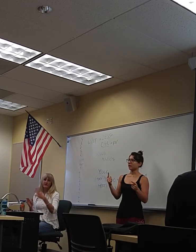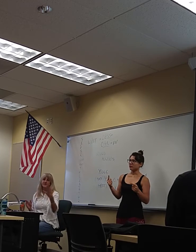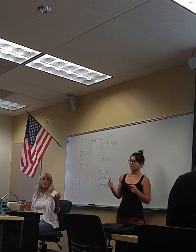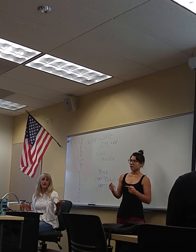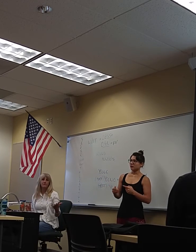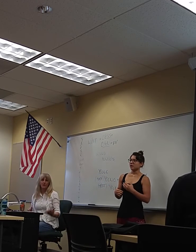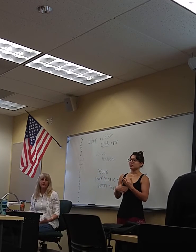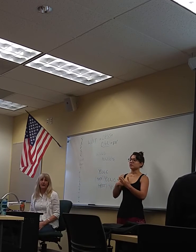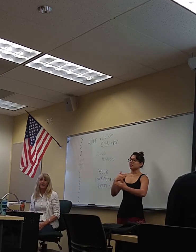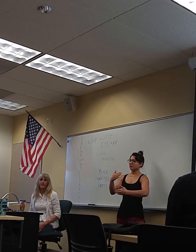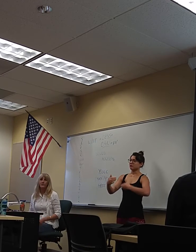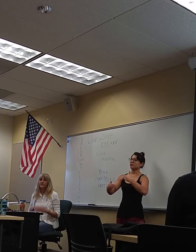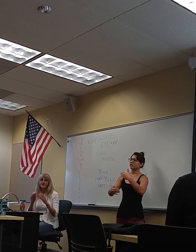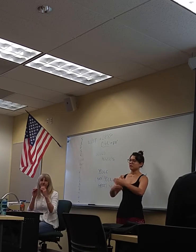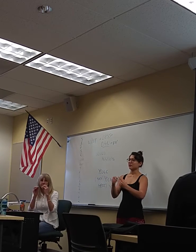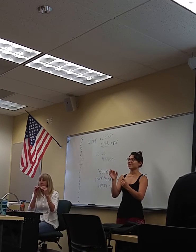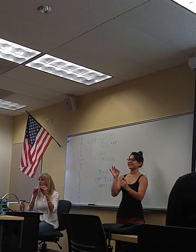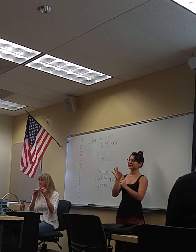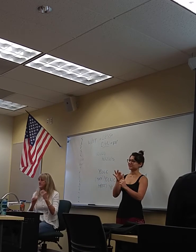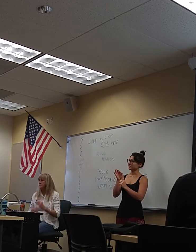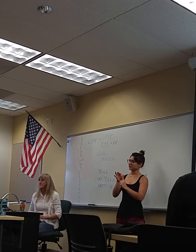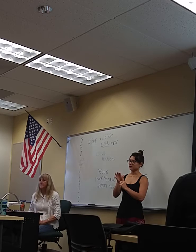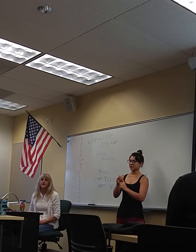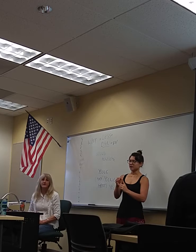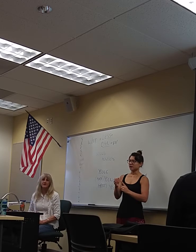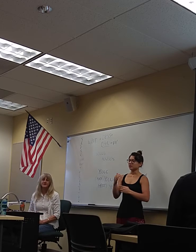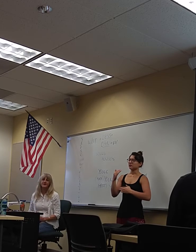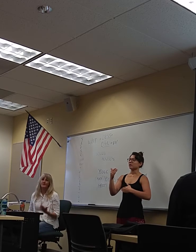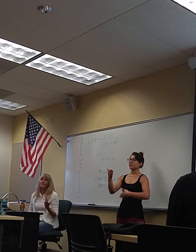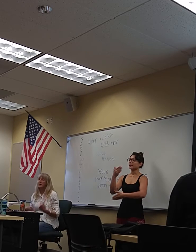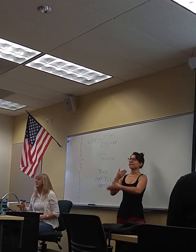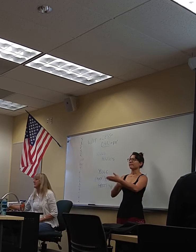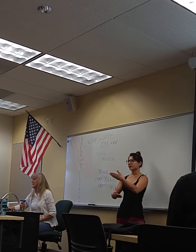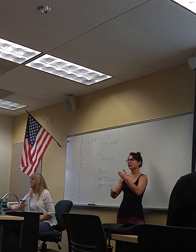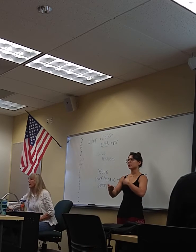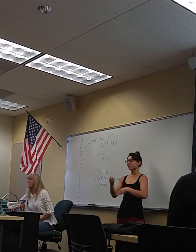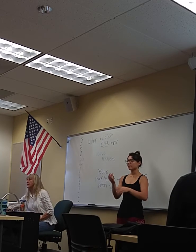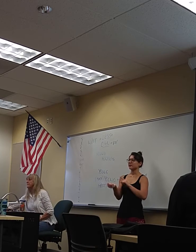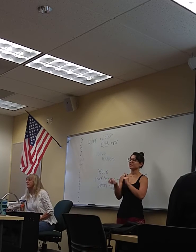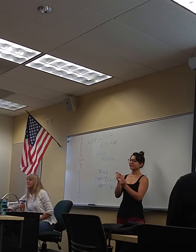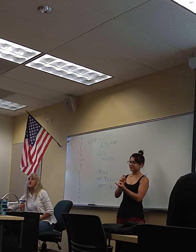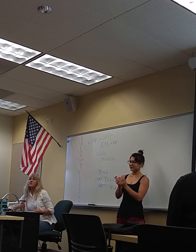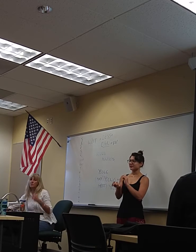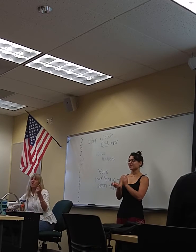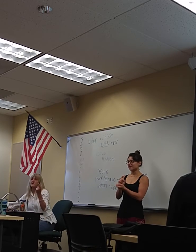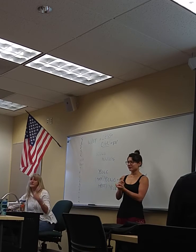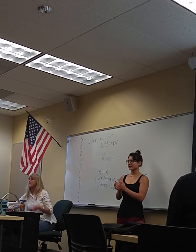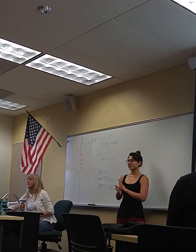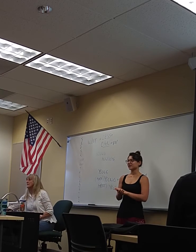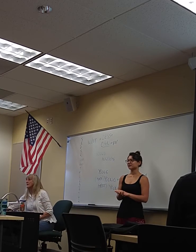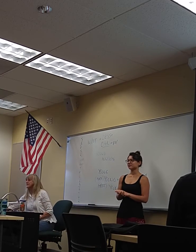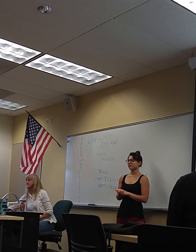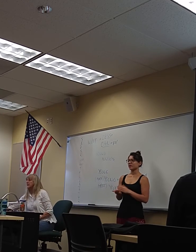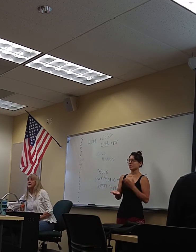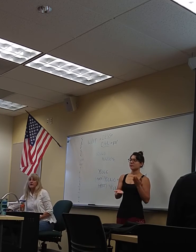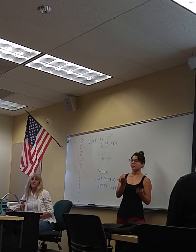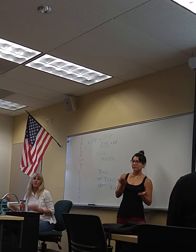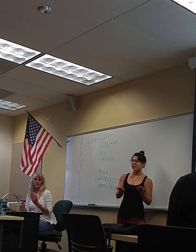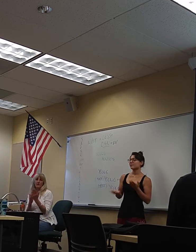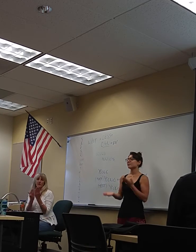to keep going back through and just fixing all those little details. So, yeah, probably maybe, but you're right, Tina, the gloss, if we were to look